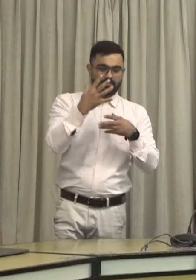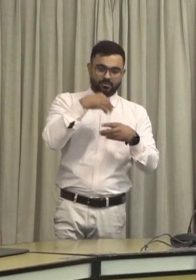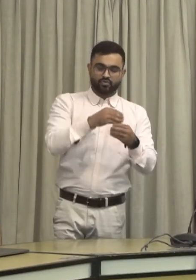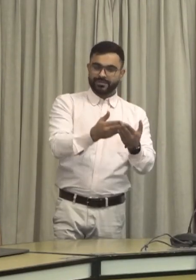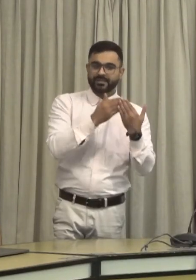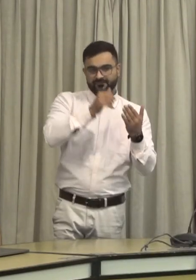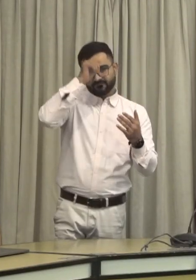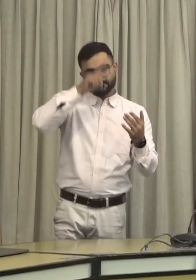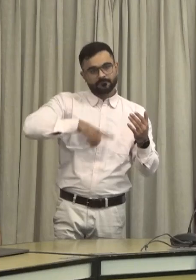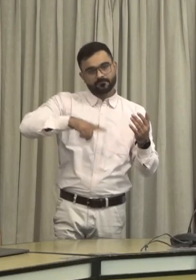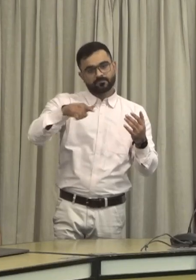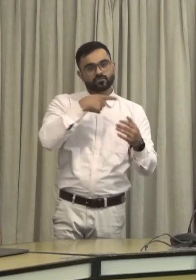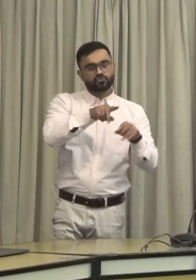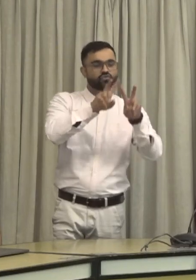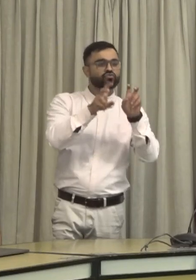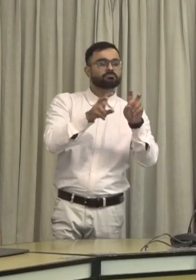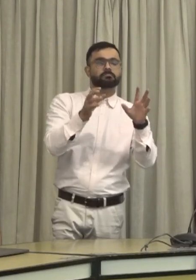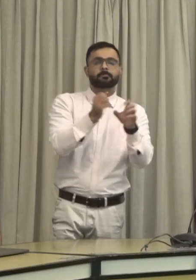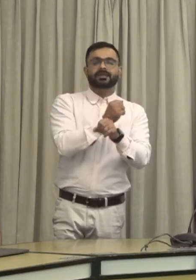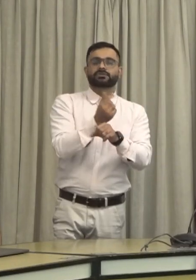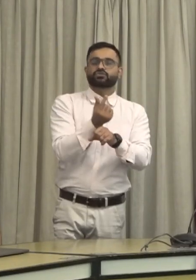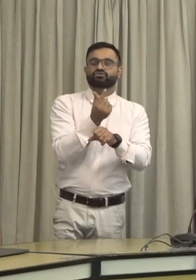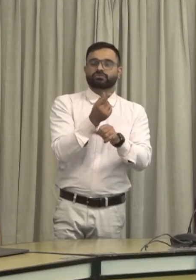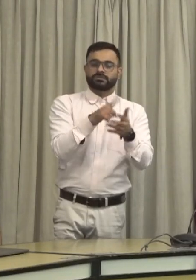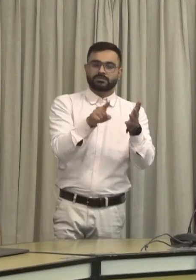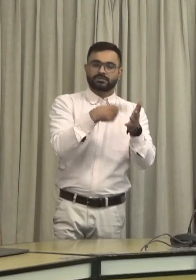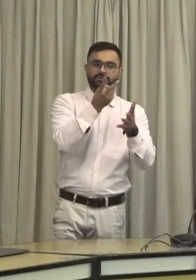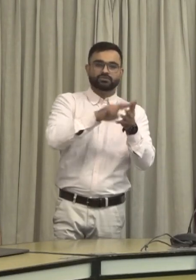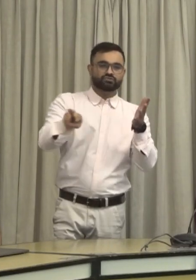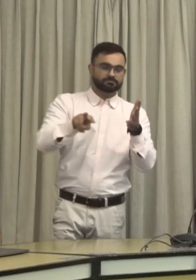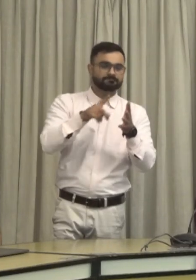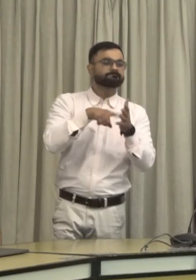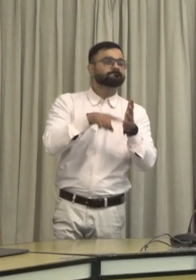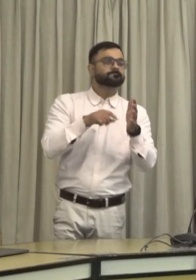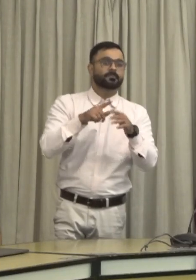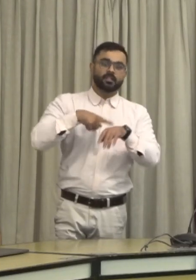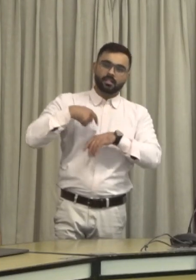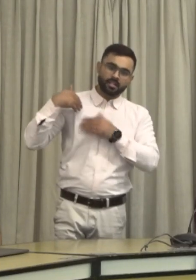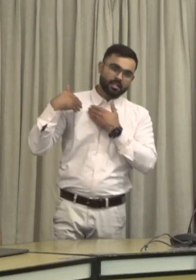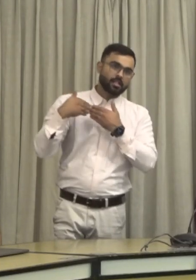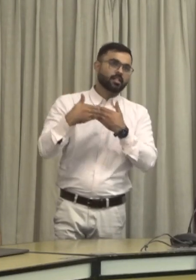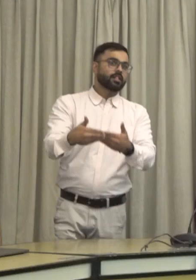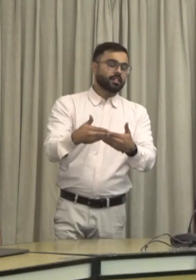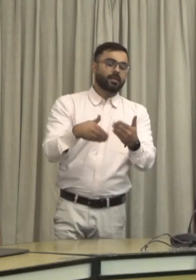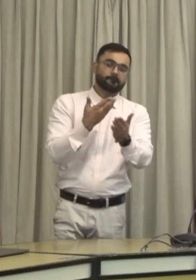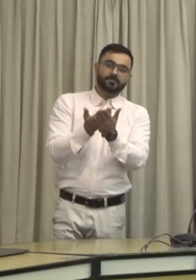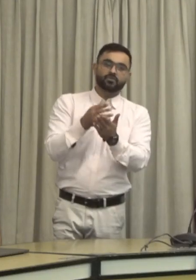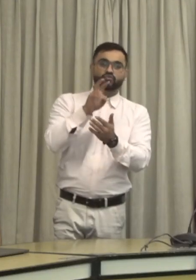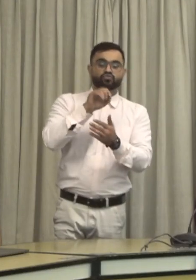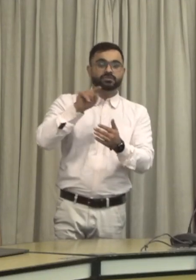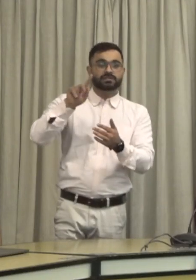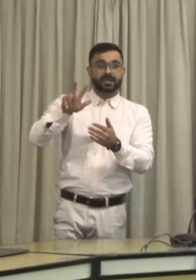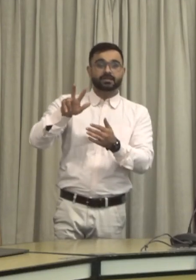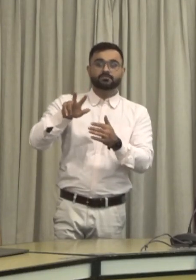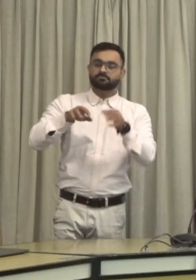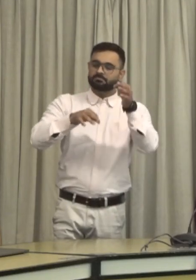in India. It is subject to misuse, so they discarded it. So it took a long while until the 2018 judgment